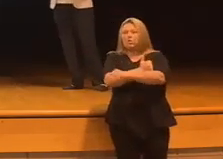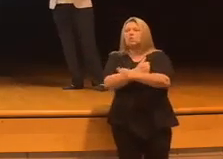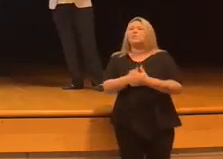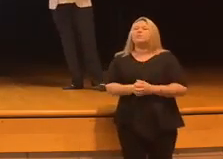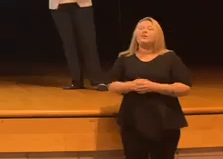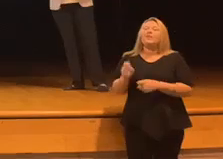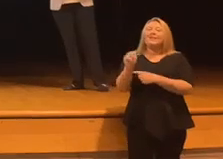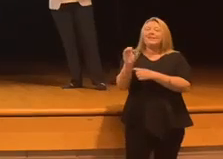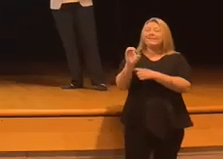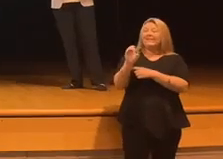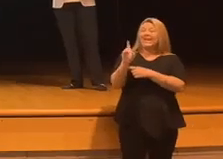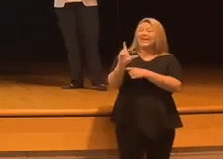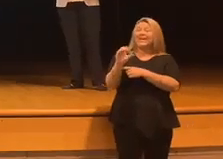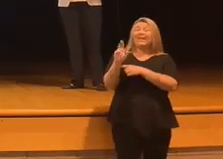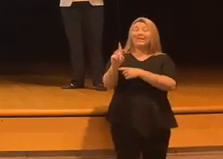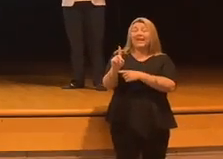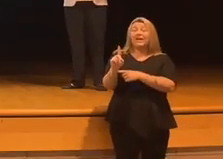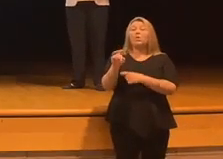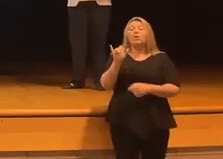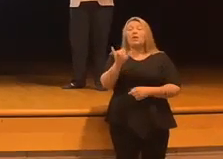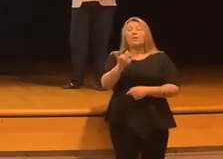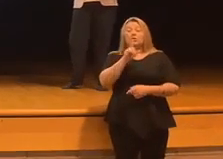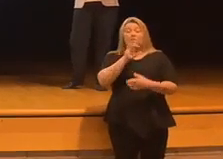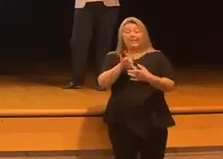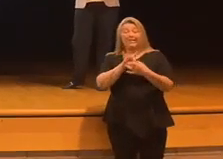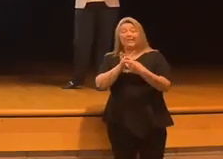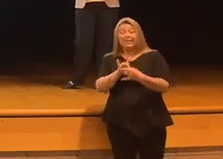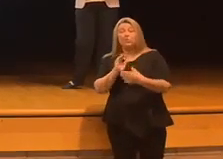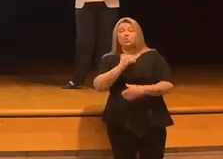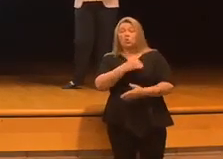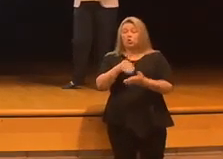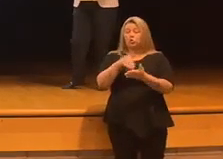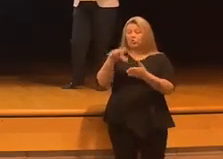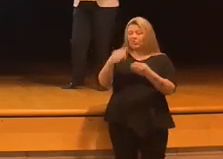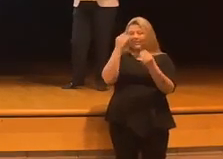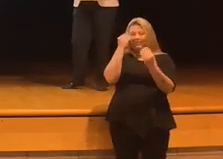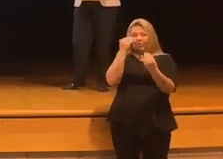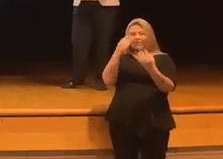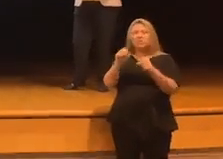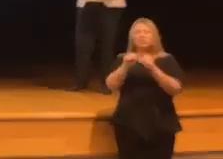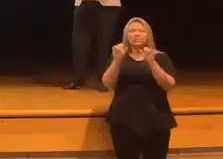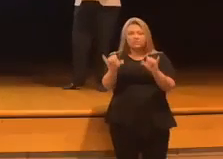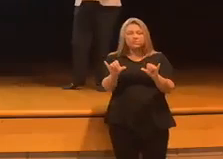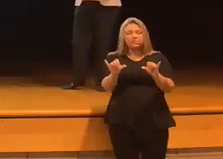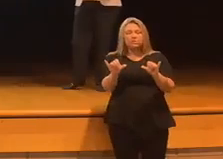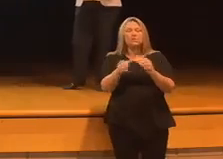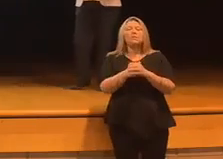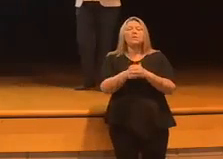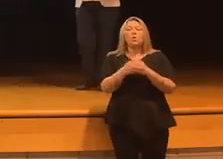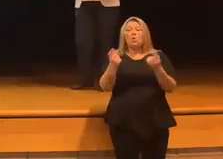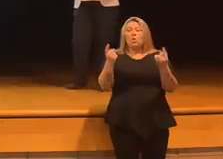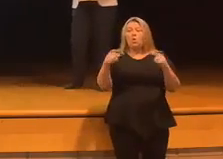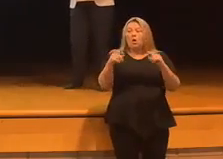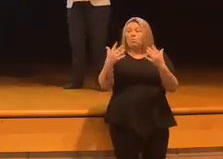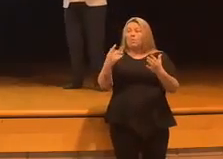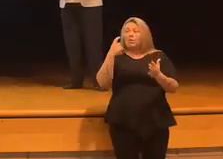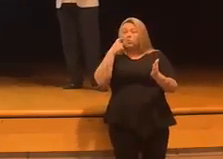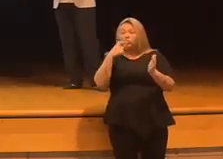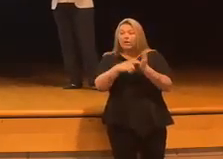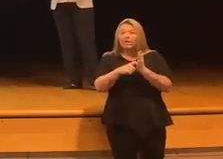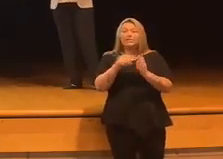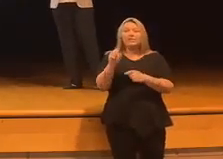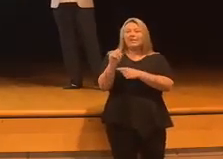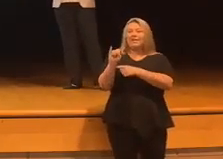Ed Cloud is linked to your student information system. You all probably recognize it as